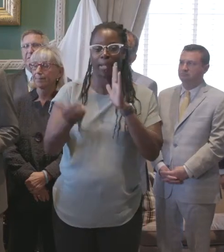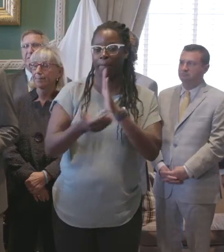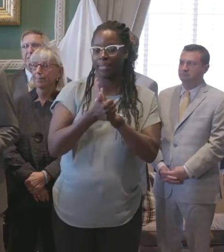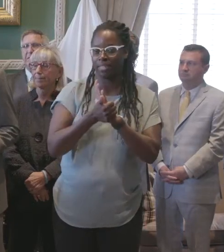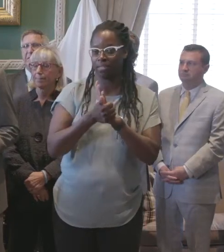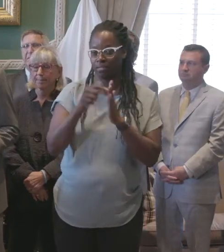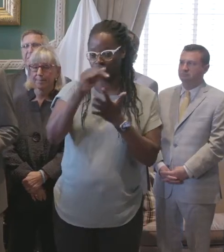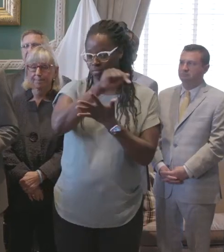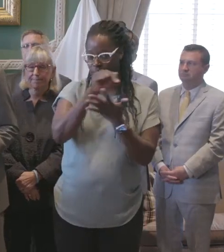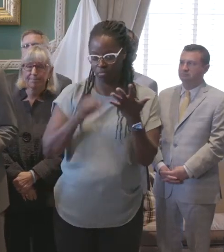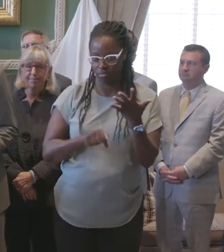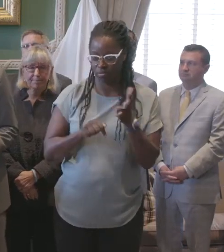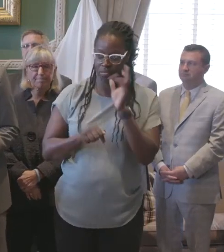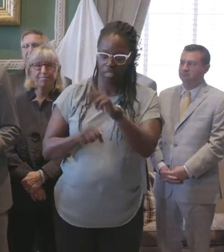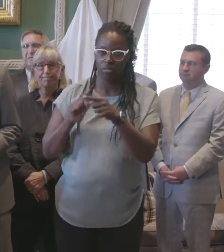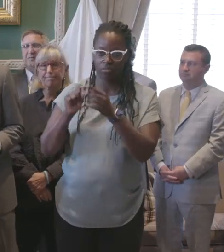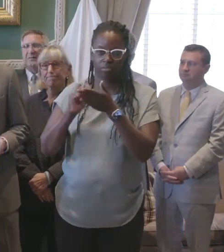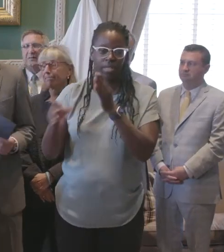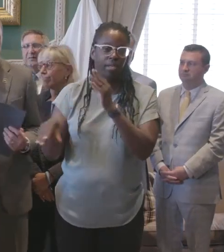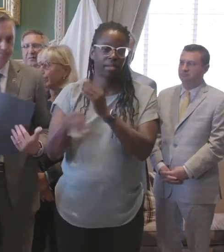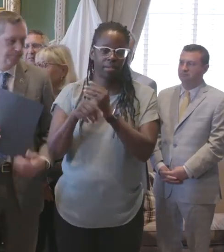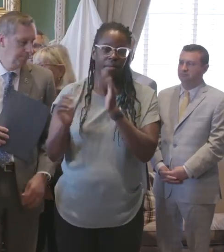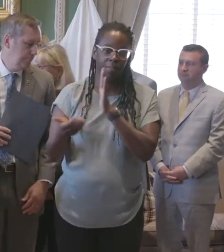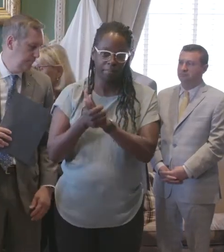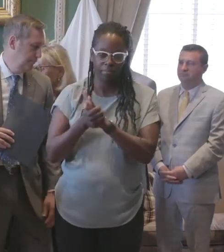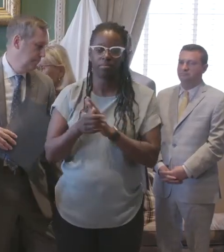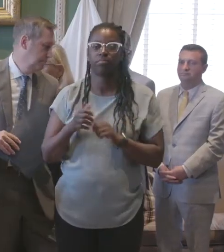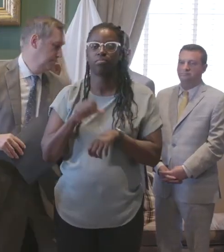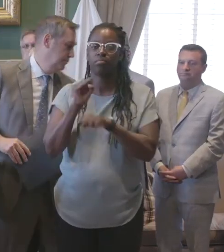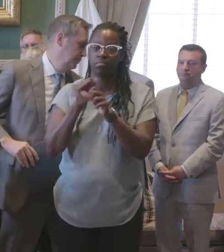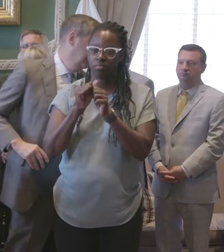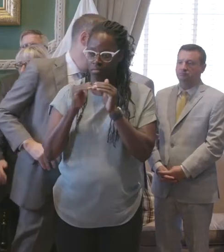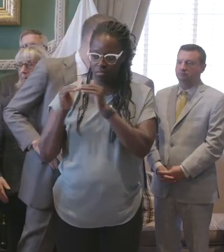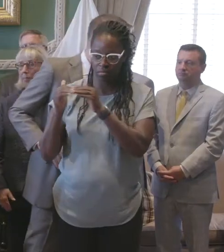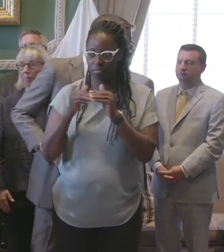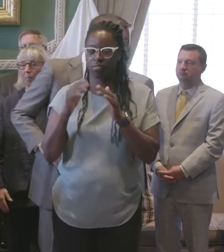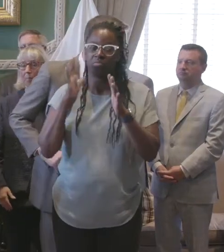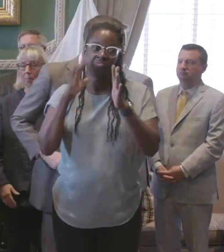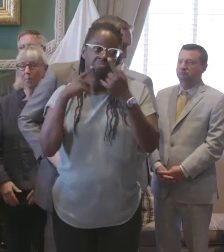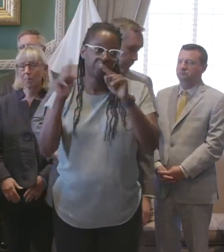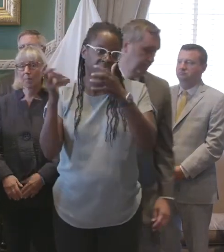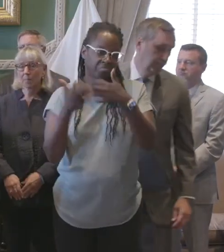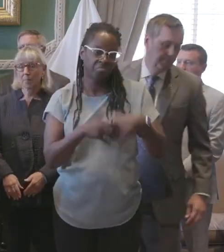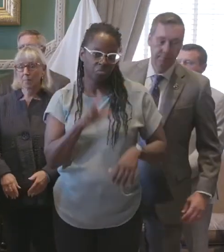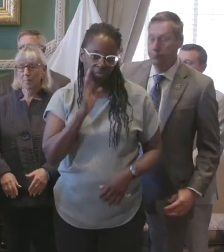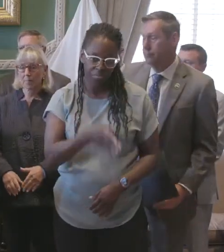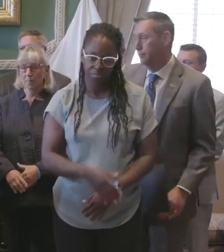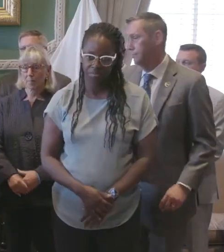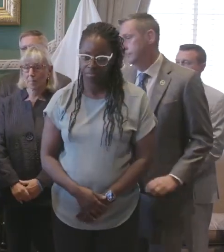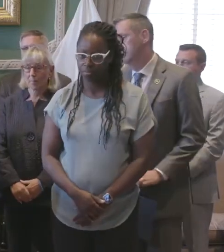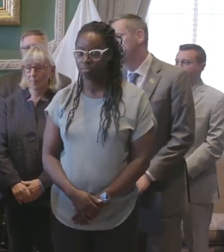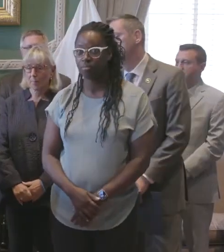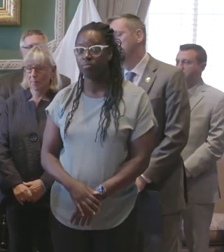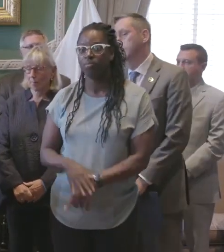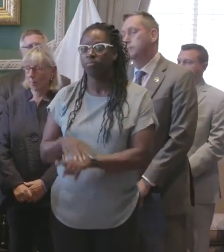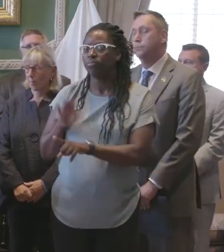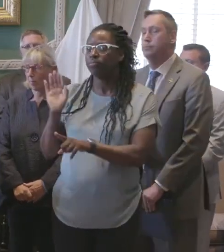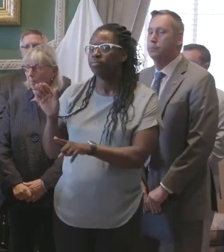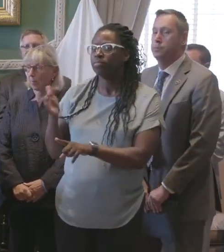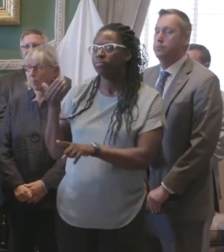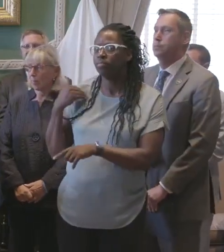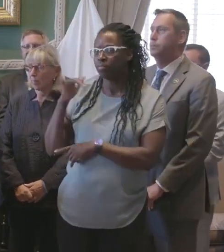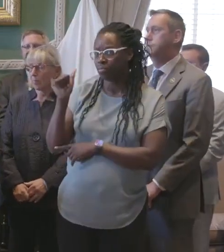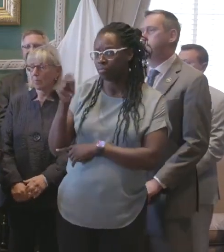hopefully secure that. Governor, did having to make 90 cuts in January change your approach to this budgeting